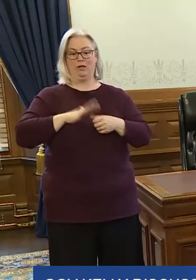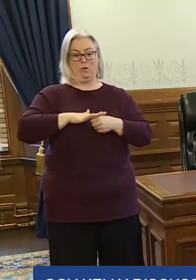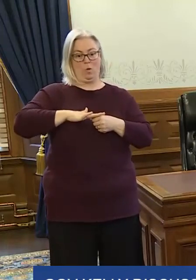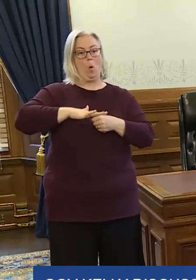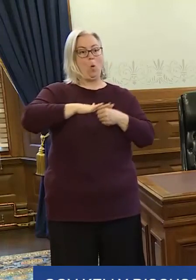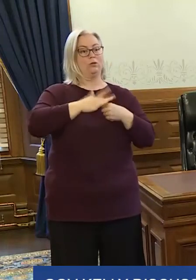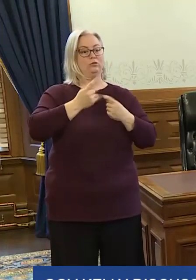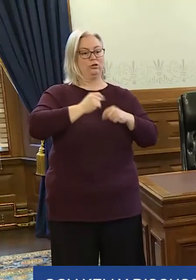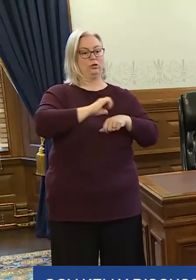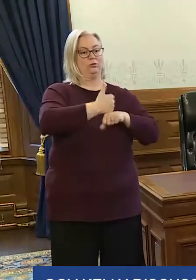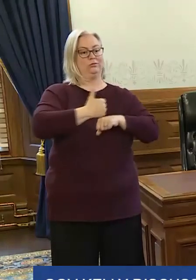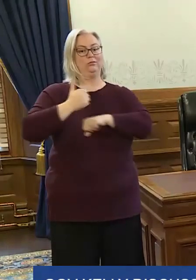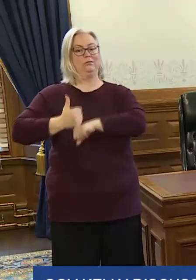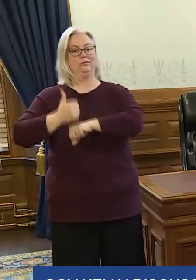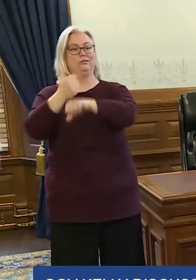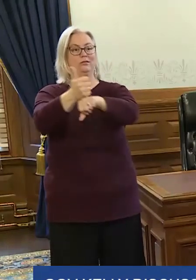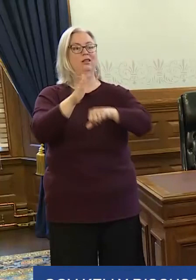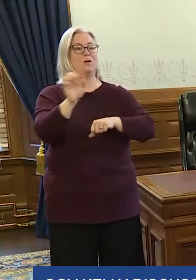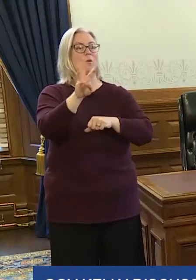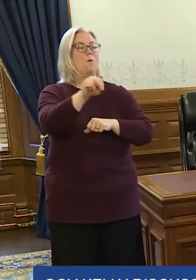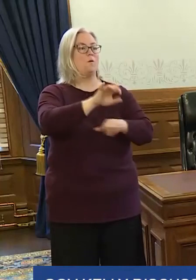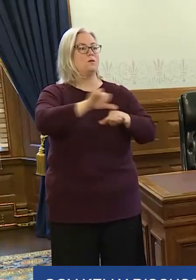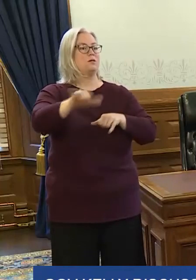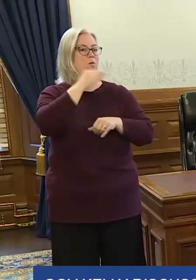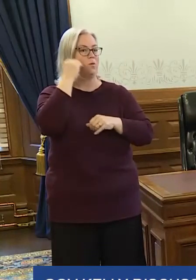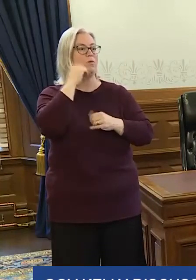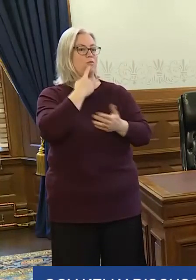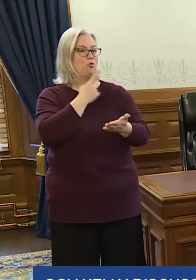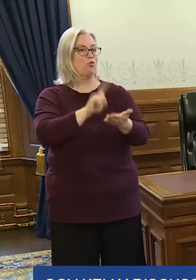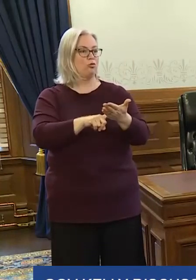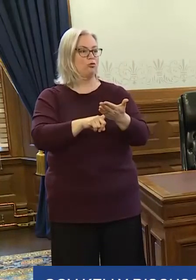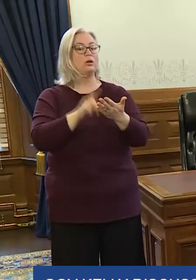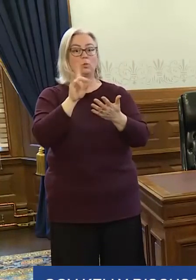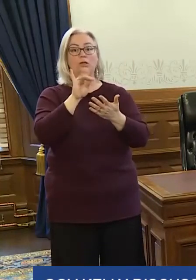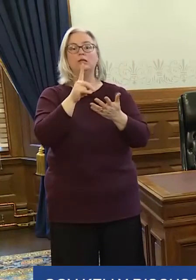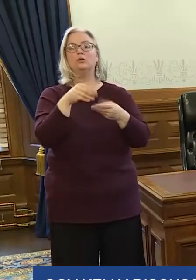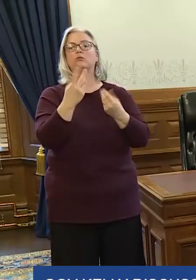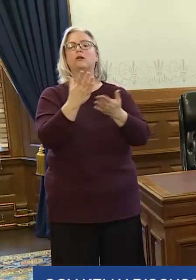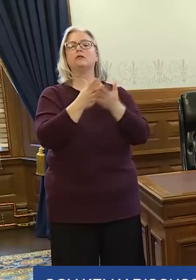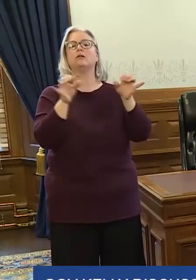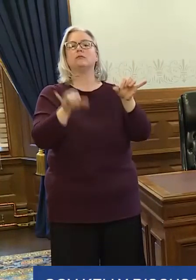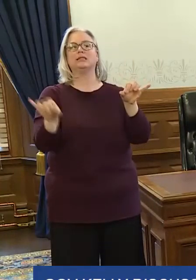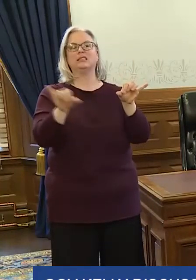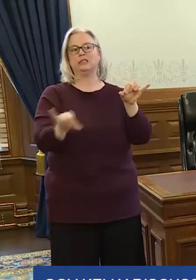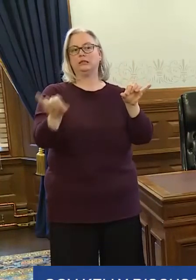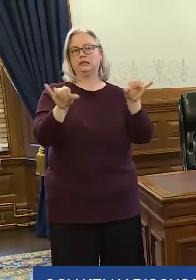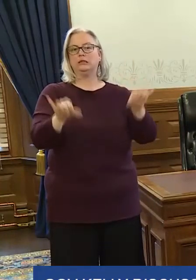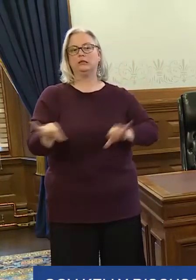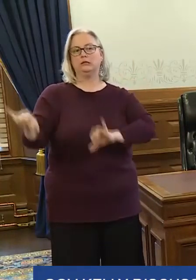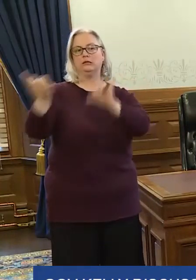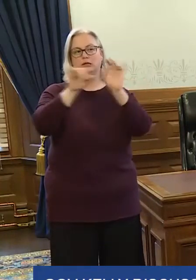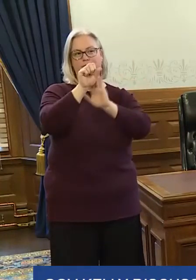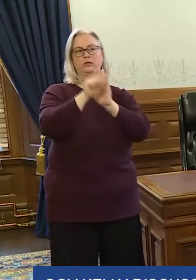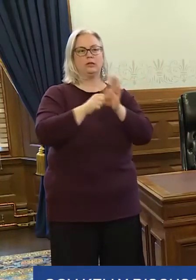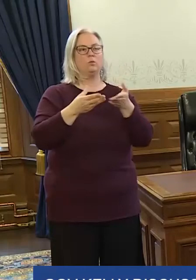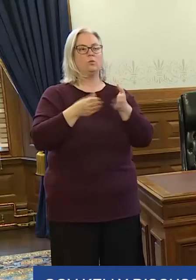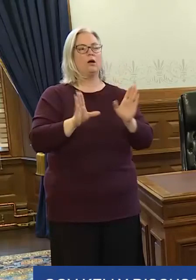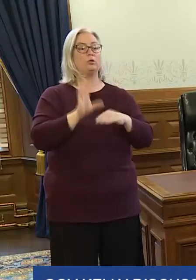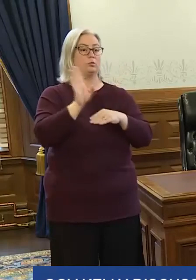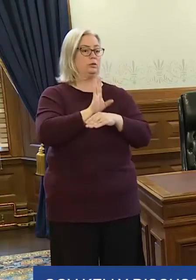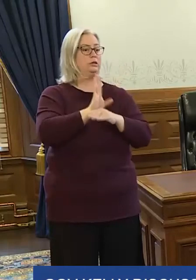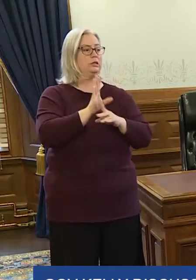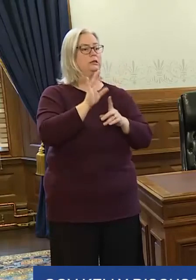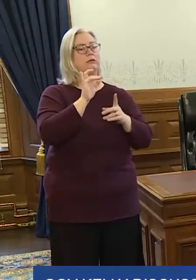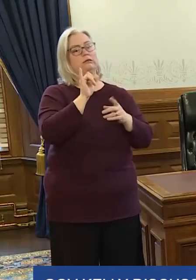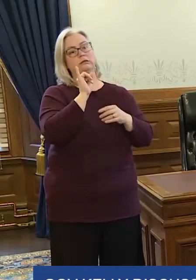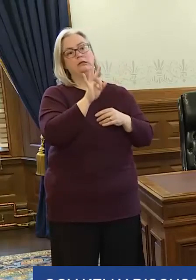starting to impose their own stay-at-home orders. And we did this to provide some consistency across the state. So businesses,